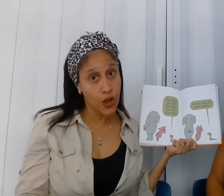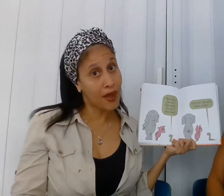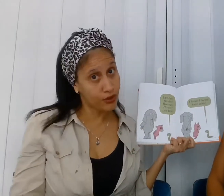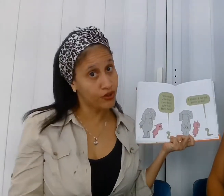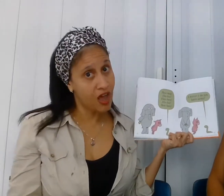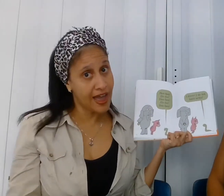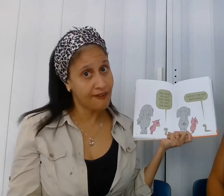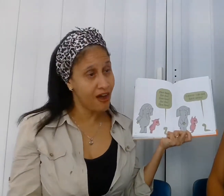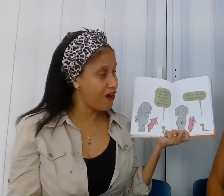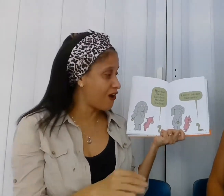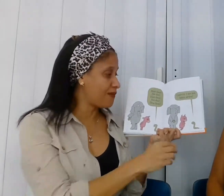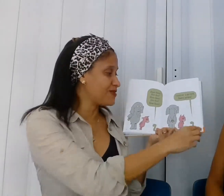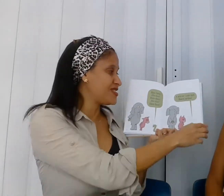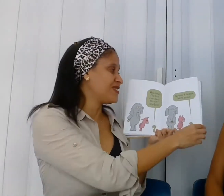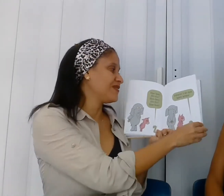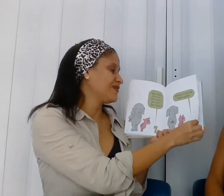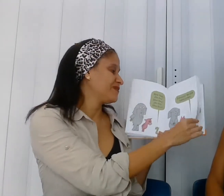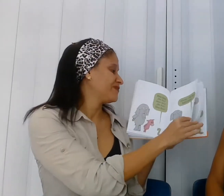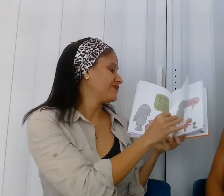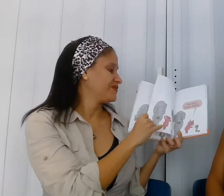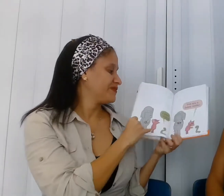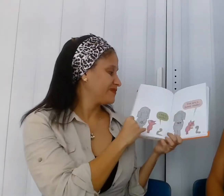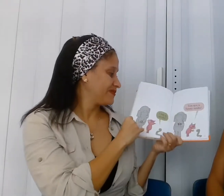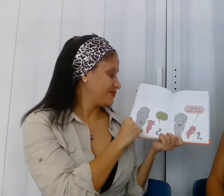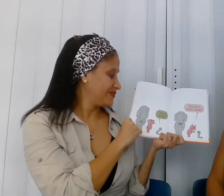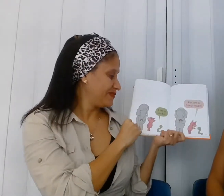I know I do not have arms.